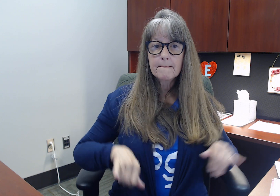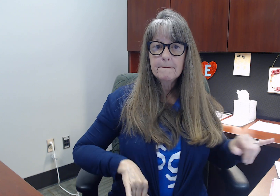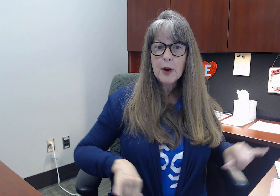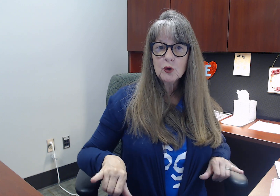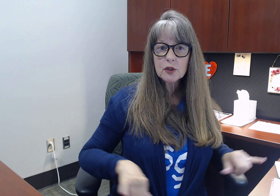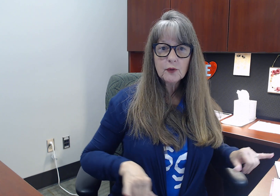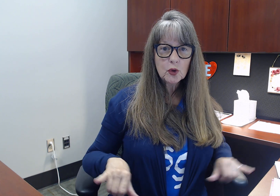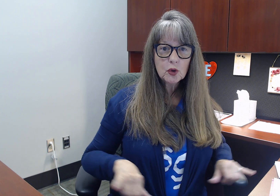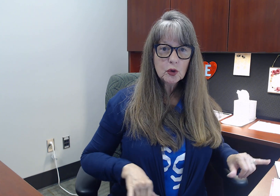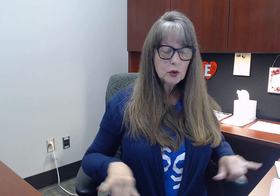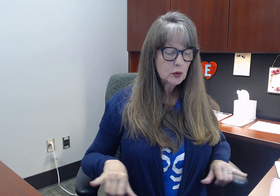boastful,